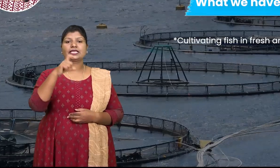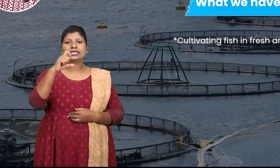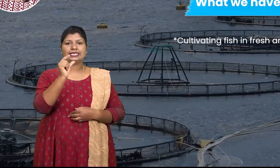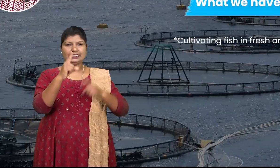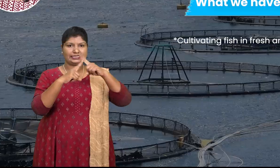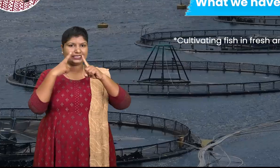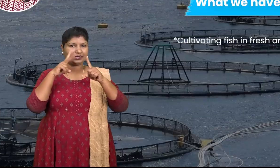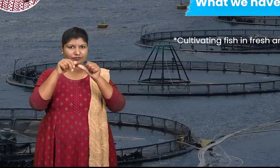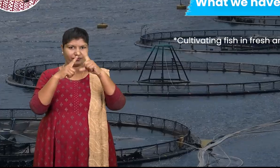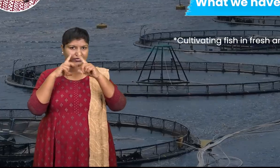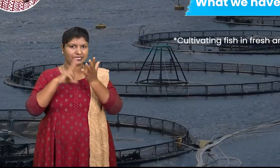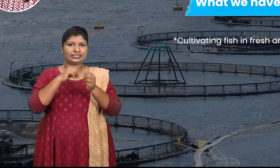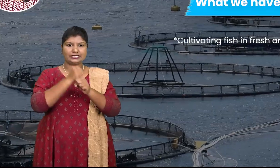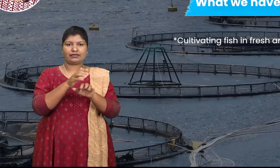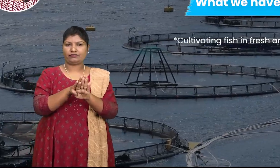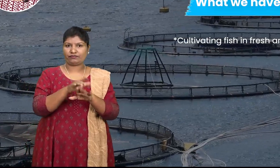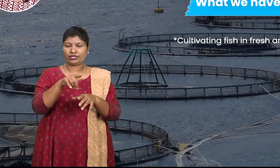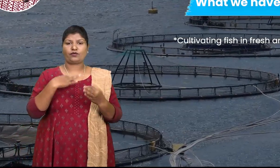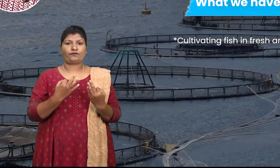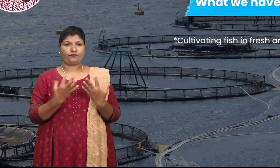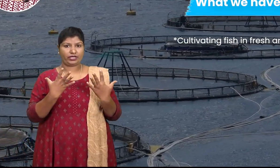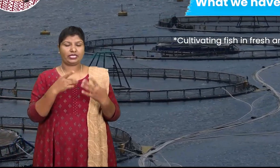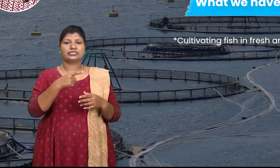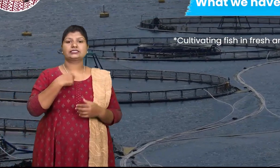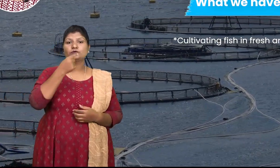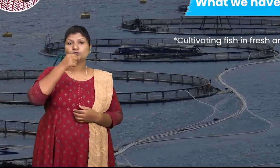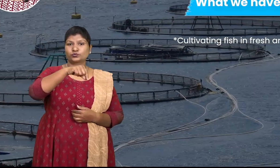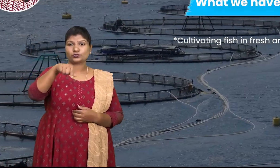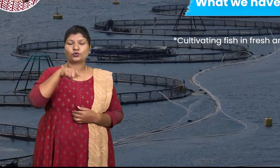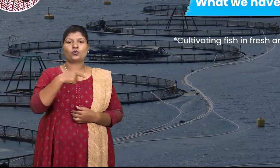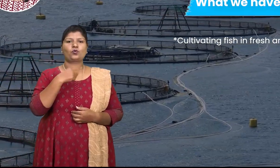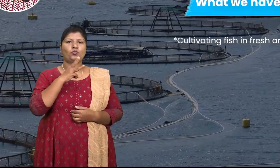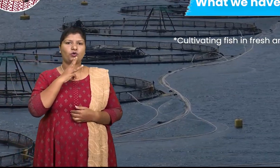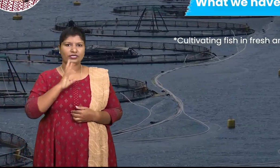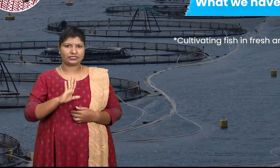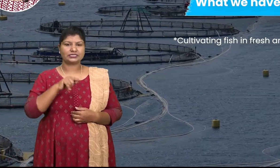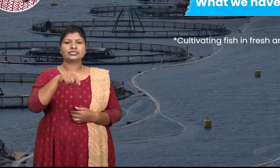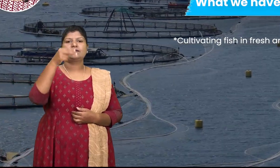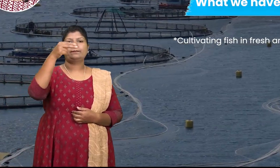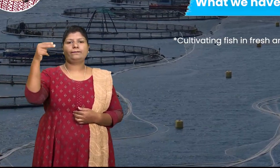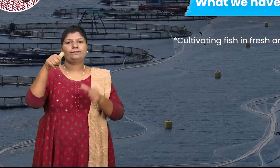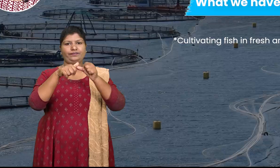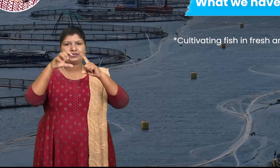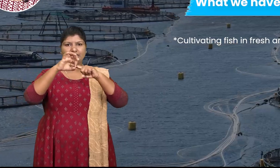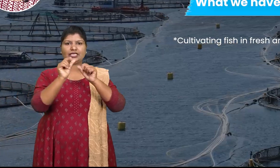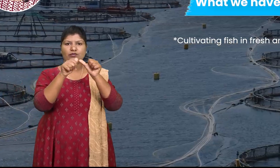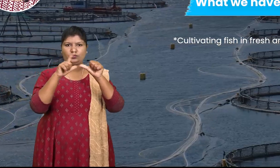cultivating fish in fresh and salt water is called aquaculture.